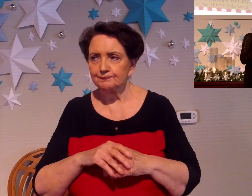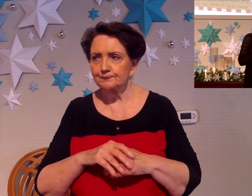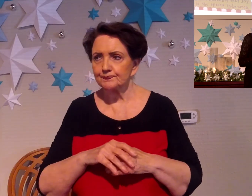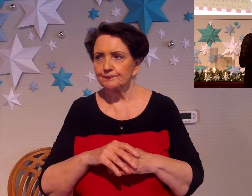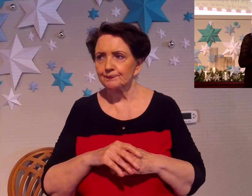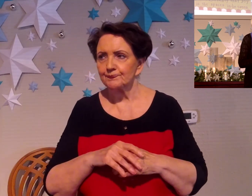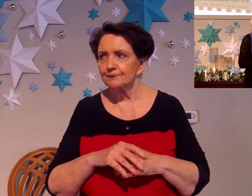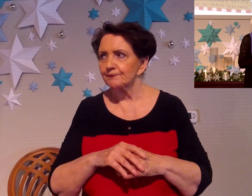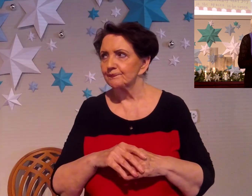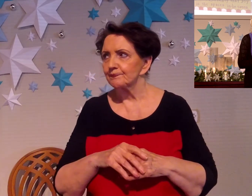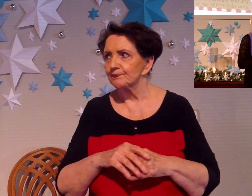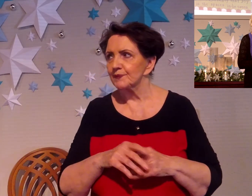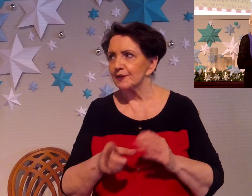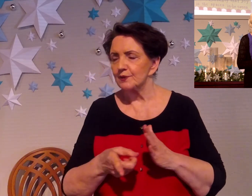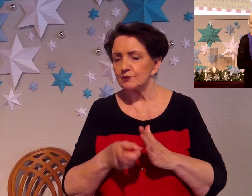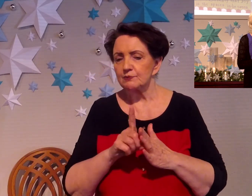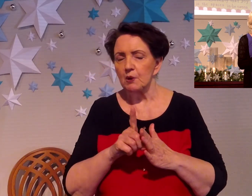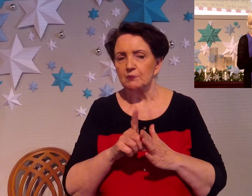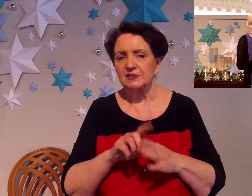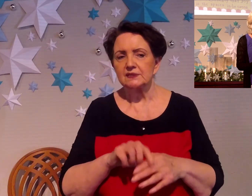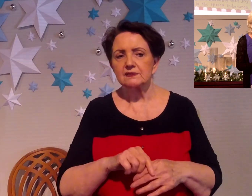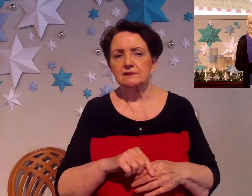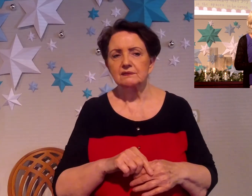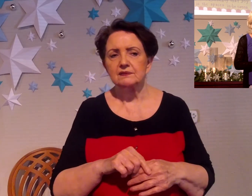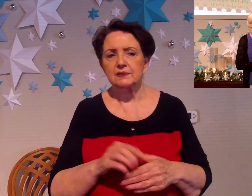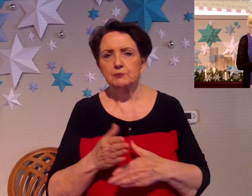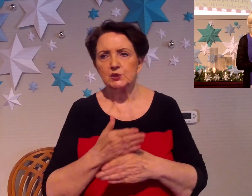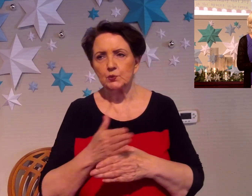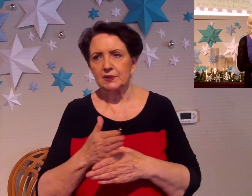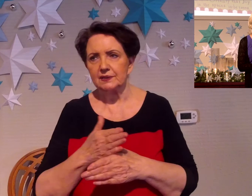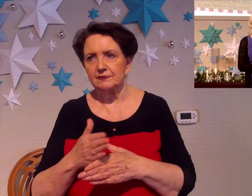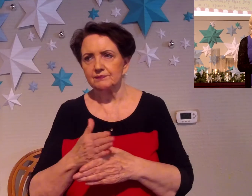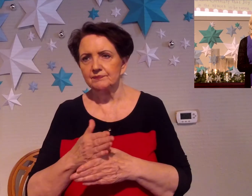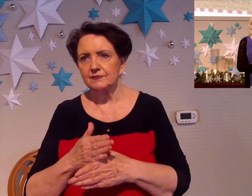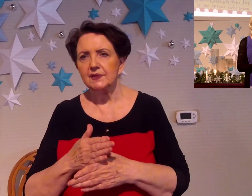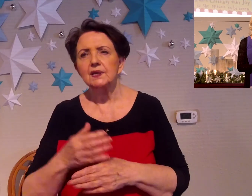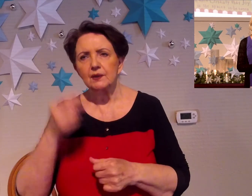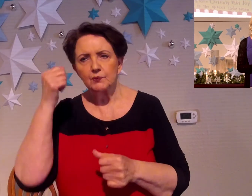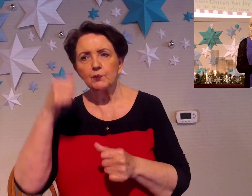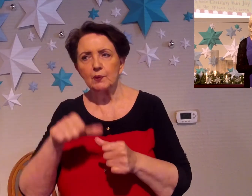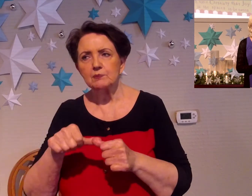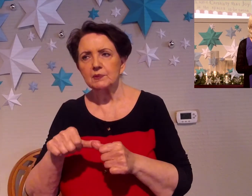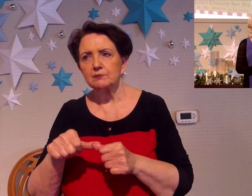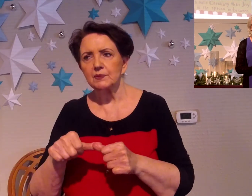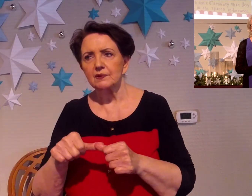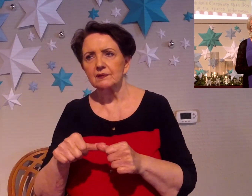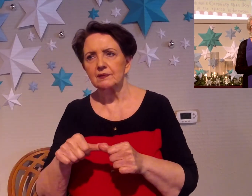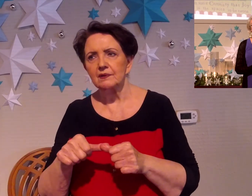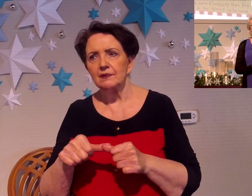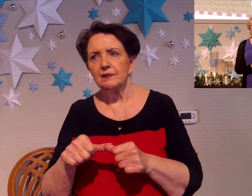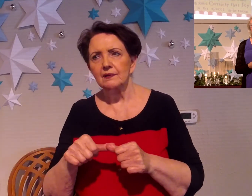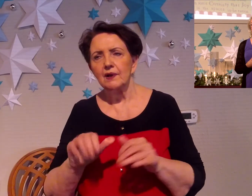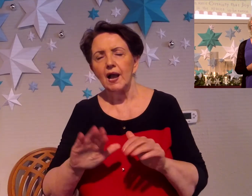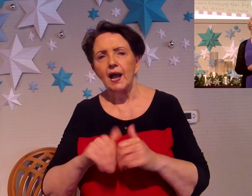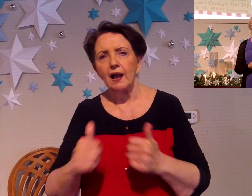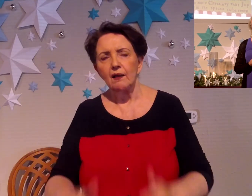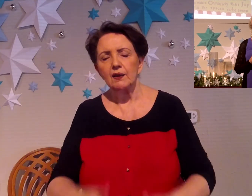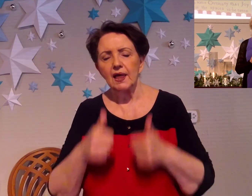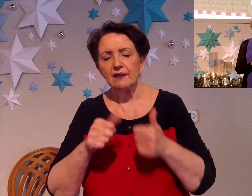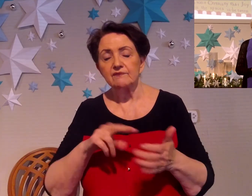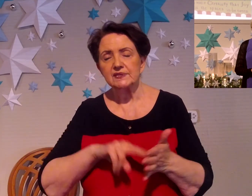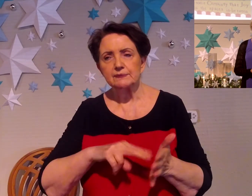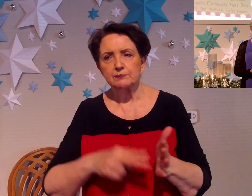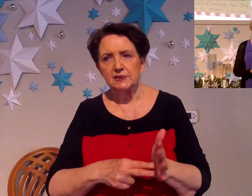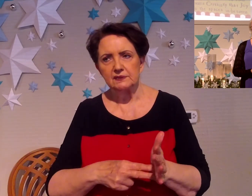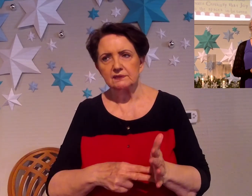And we have those moments where we're reminded of how life is meant